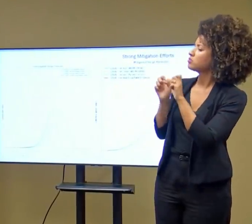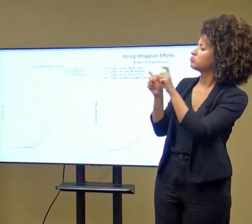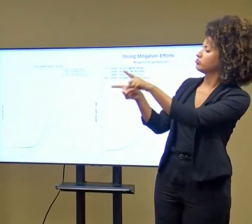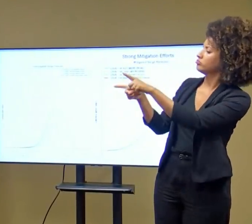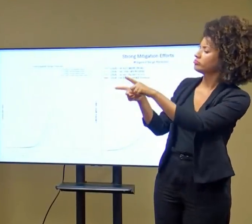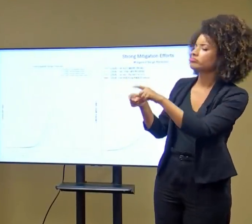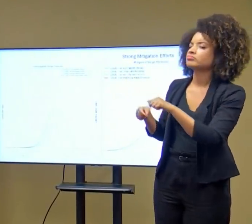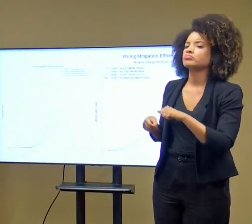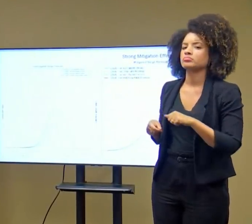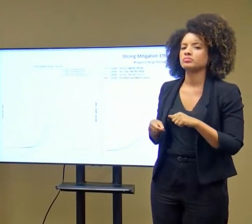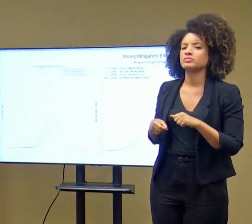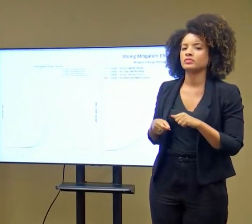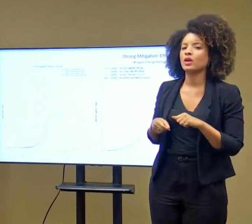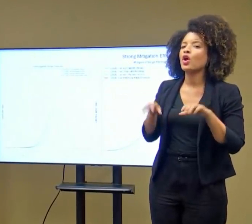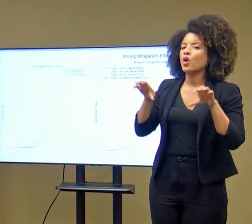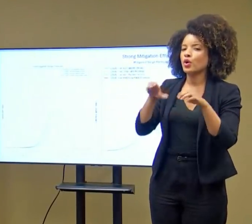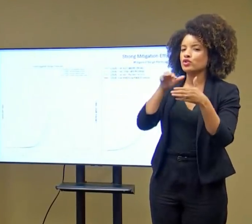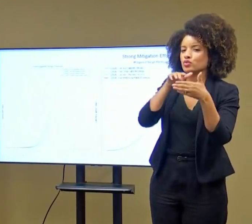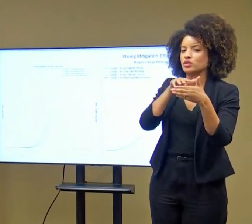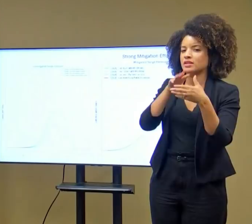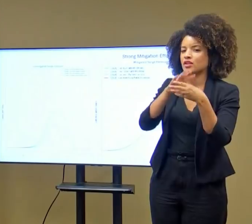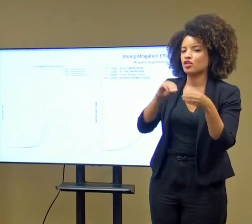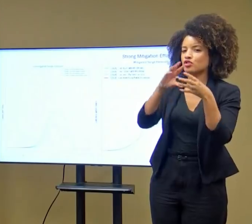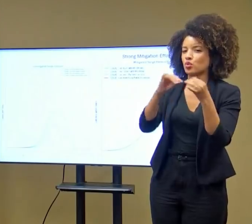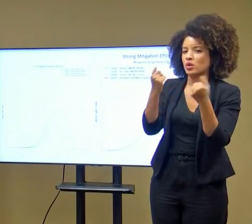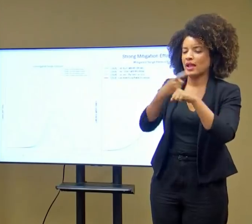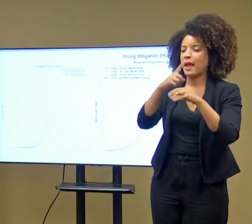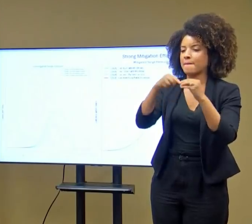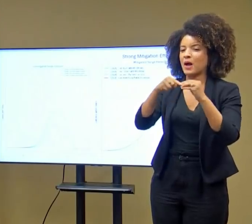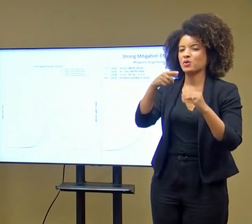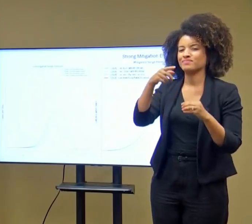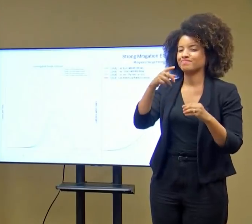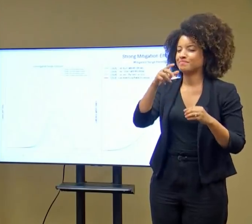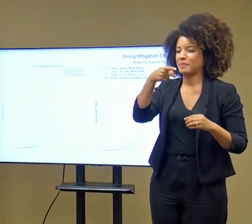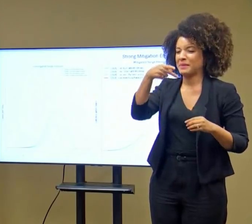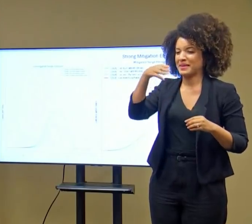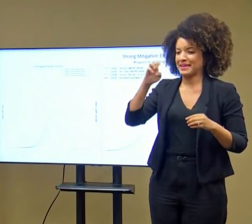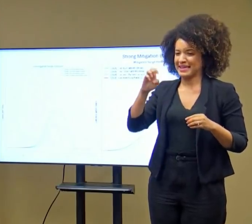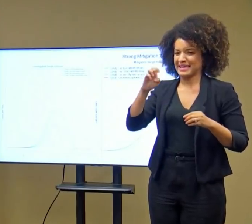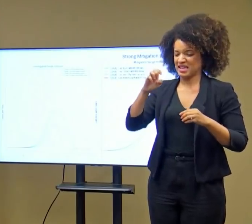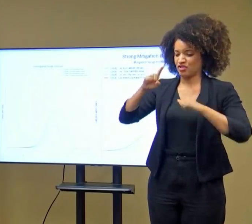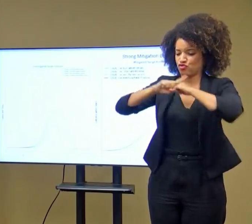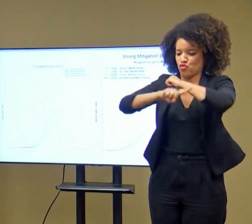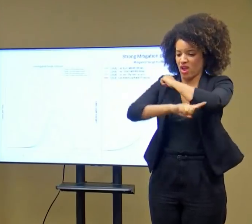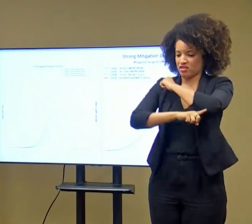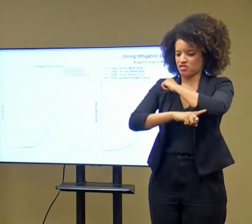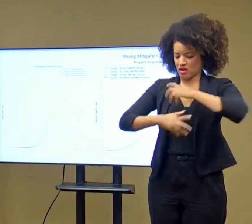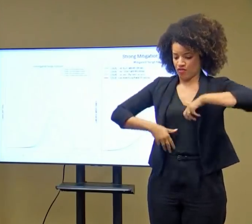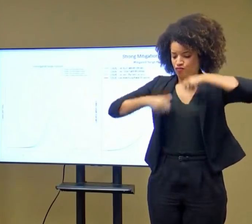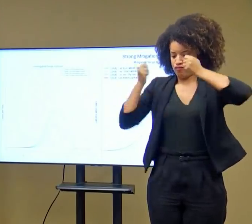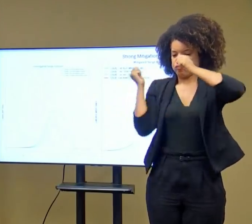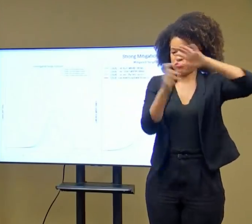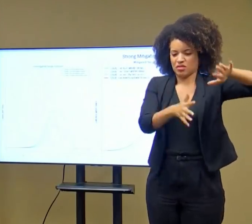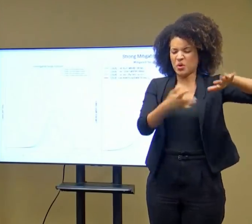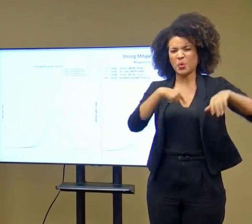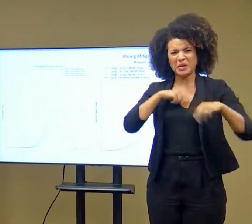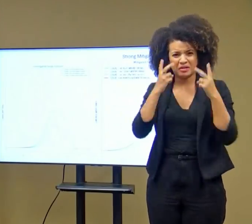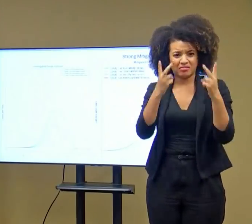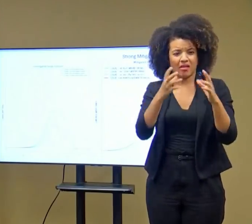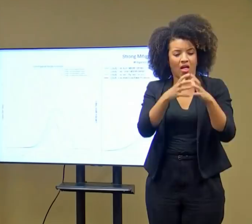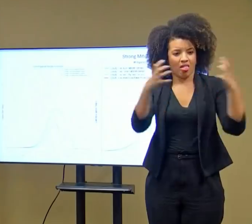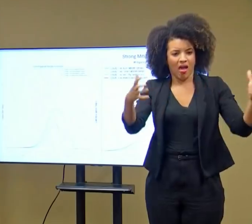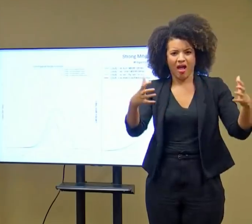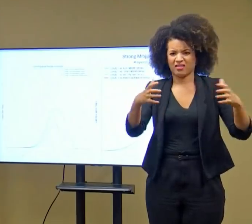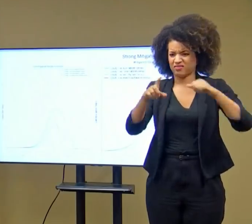Jenkins. We're doing a story tonight about discarded PPE that we're seeing a lot of around Dallas. Could